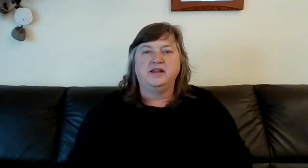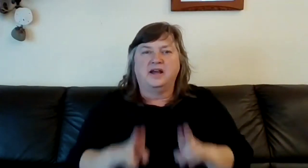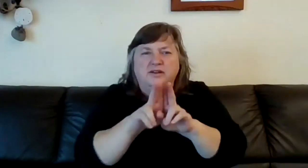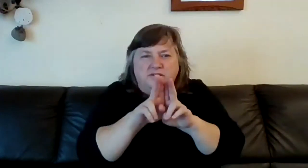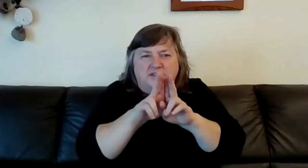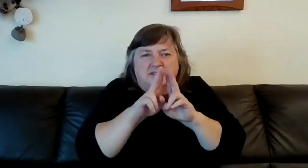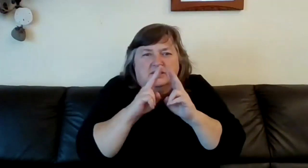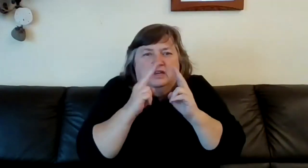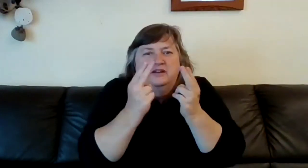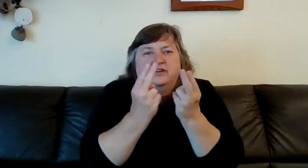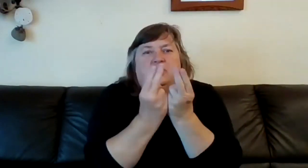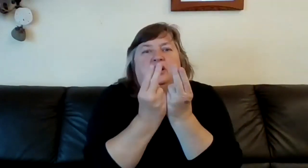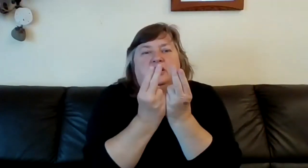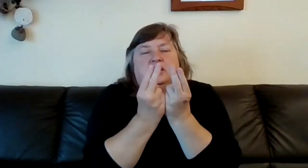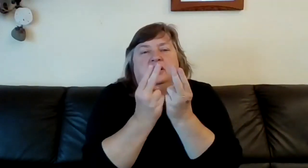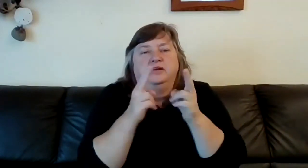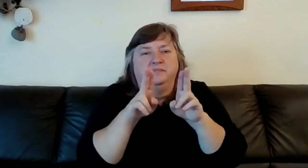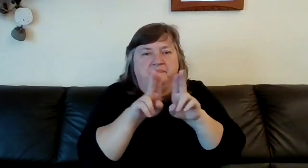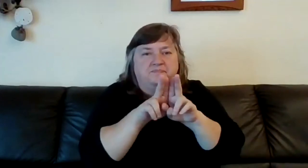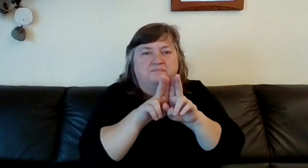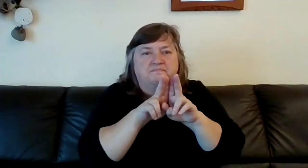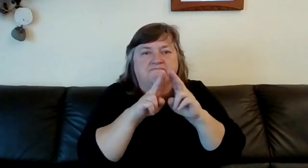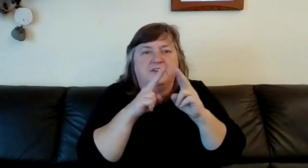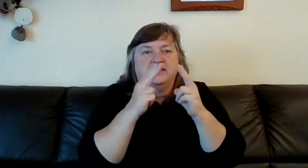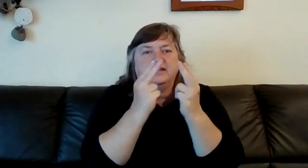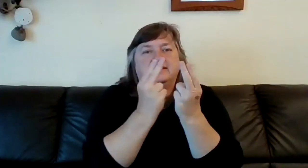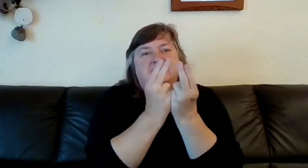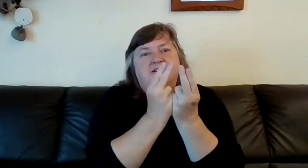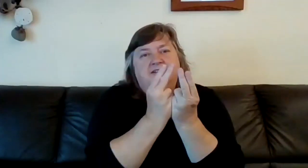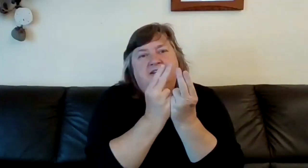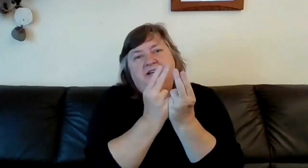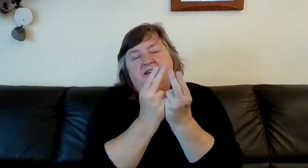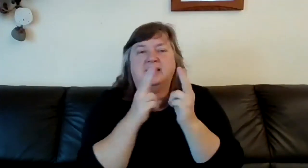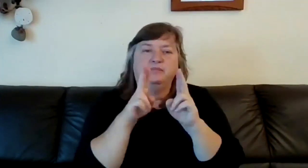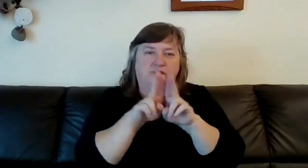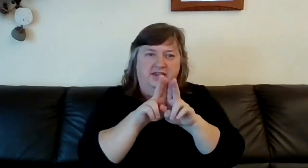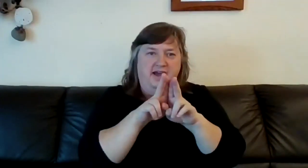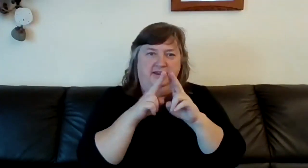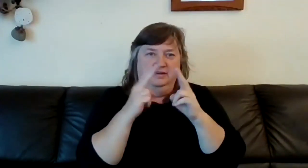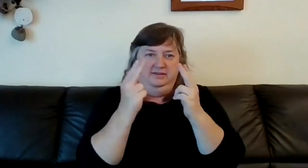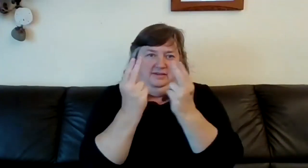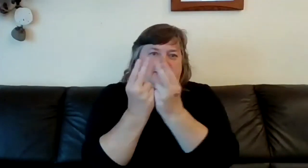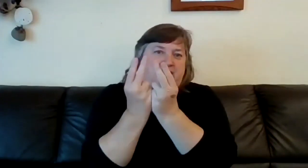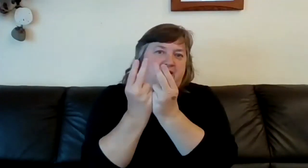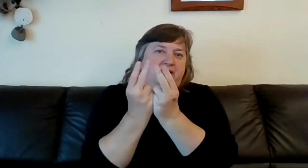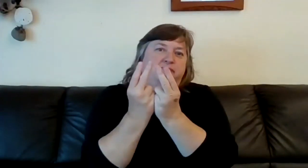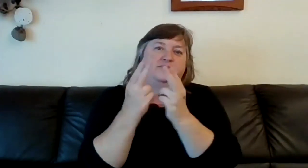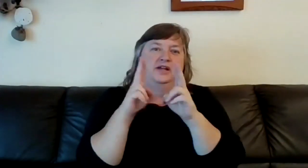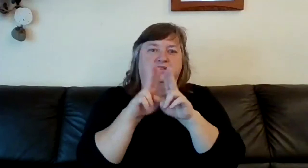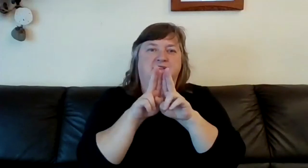I know that this is kind of a hard thing to see online. As I'm looking at it, I'm realizing that